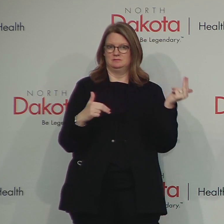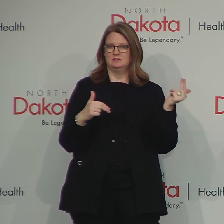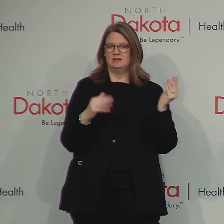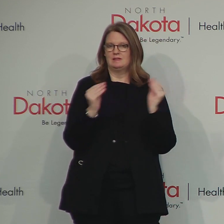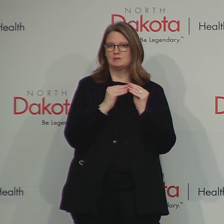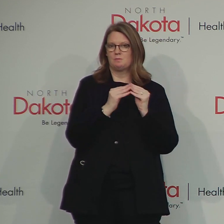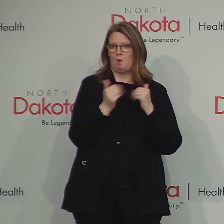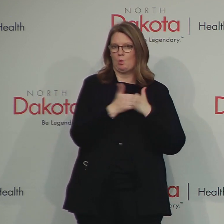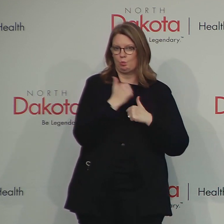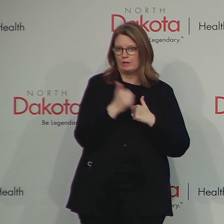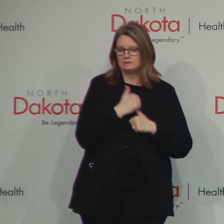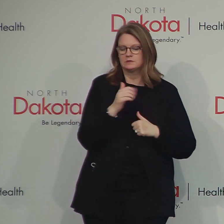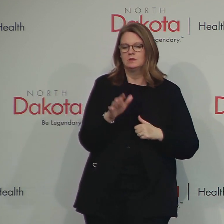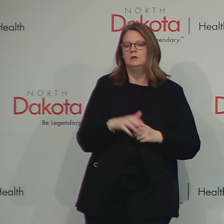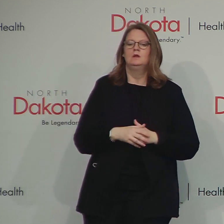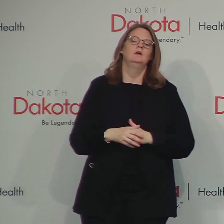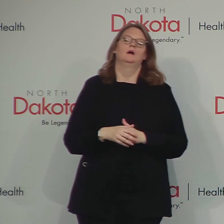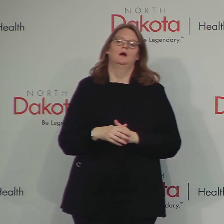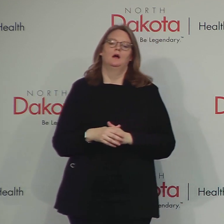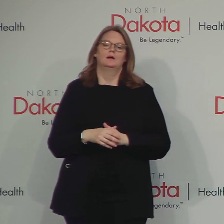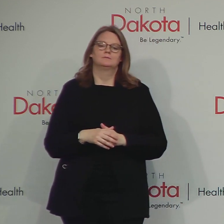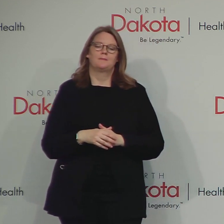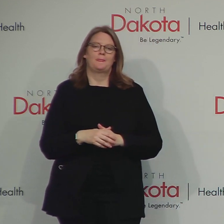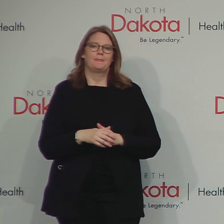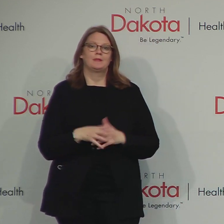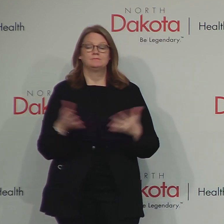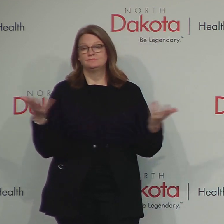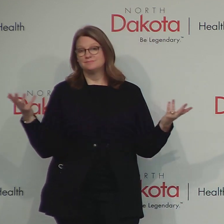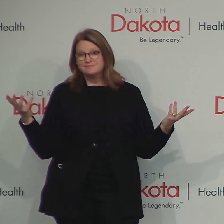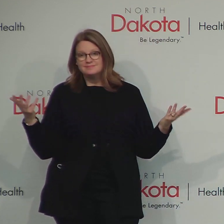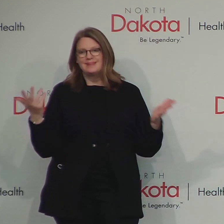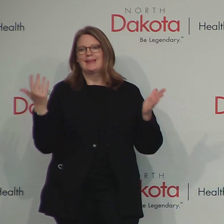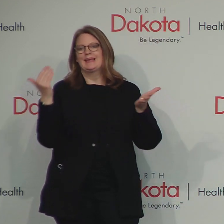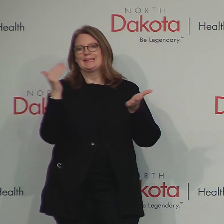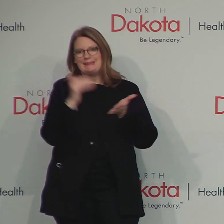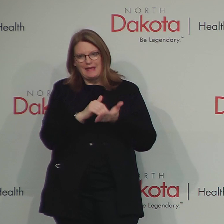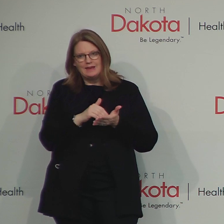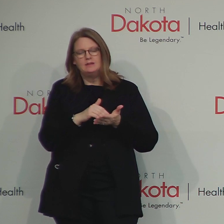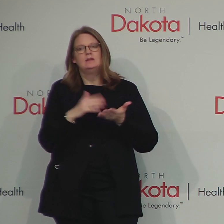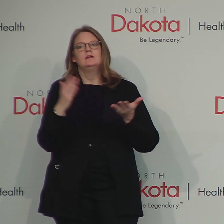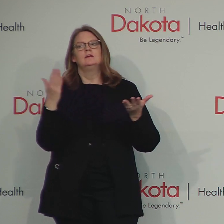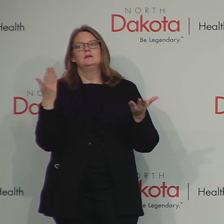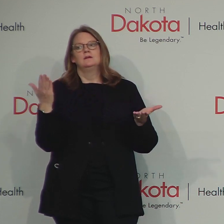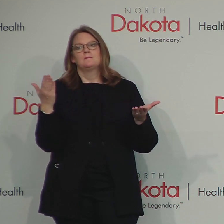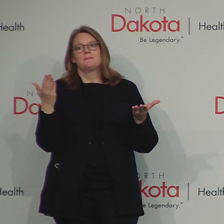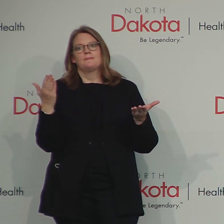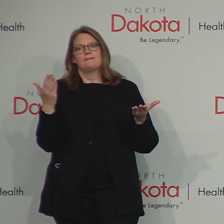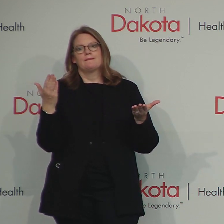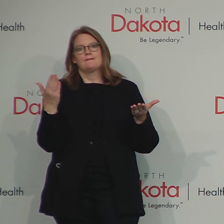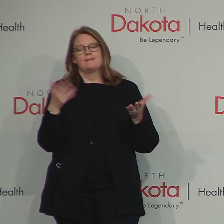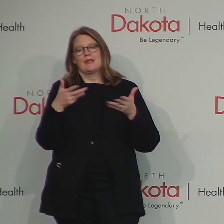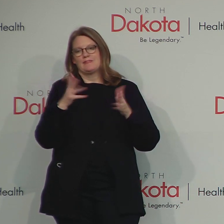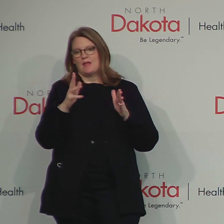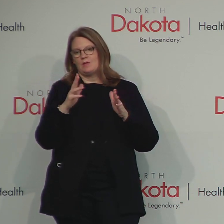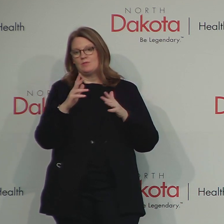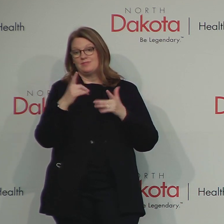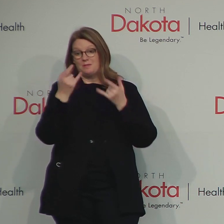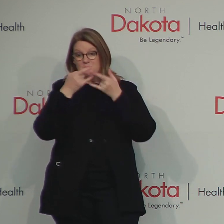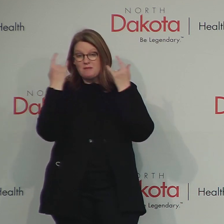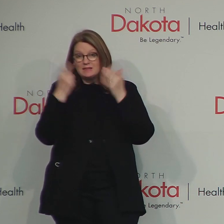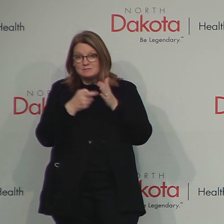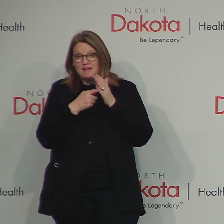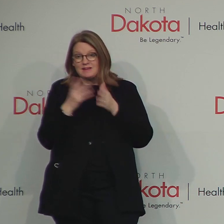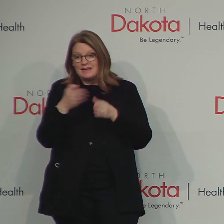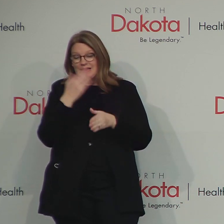So that's what I was referring to. It's again back to what people do. I mean, we can let the mask mandate expire